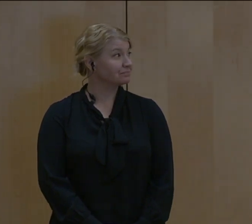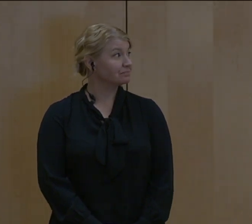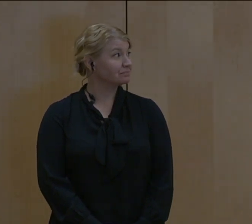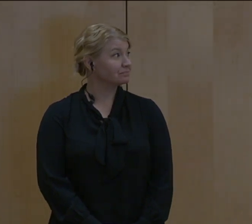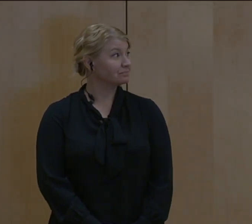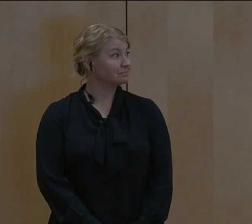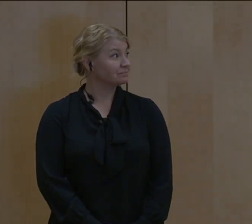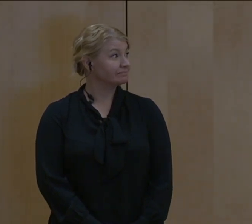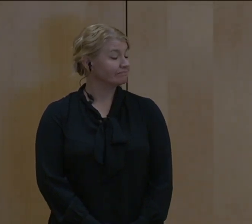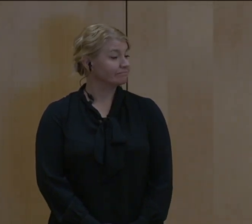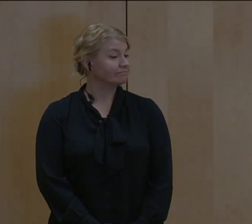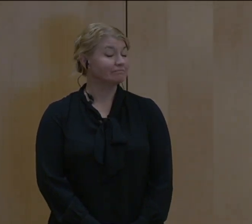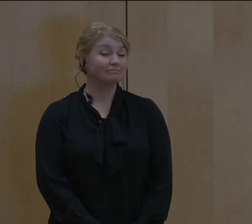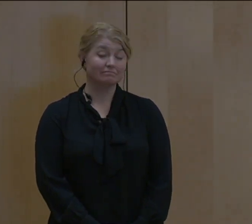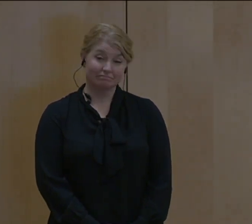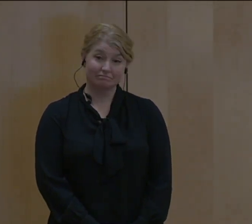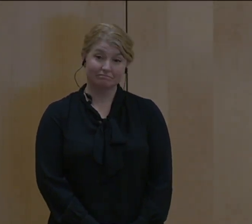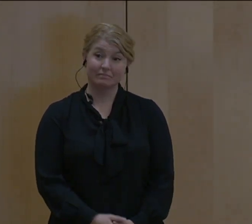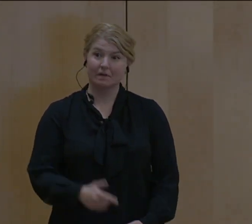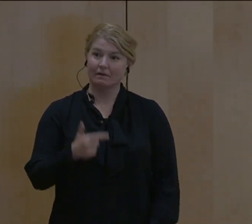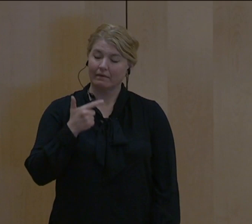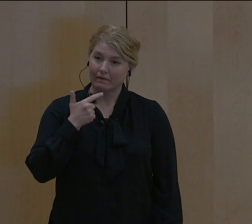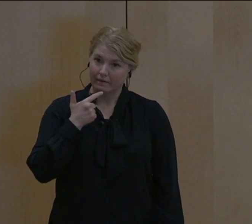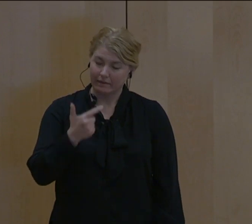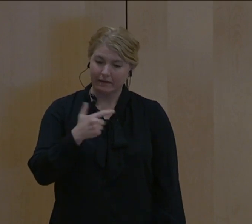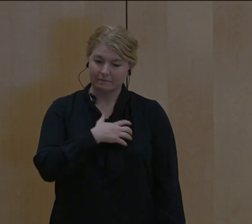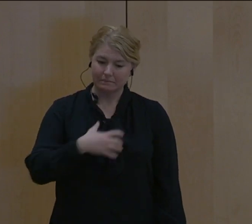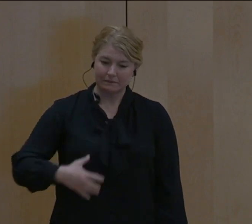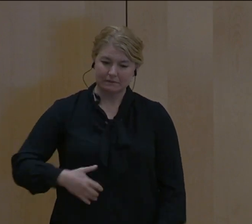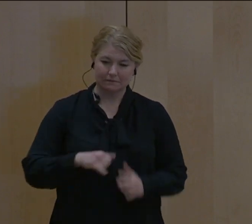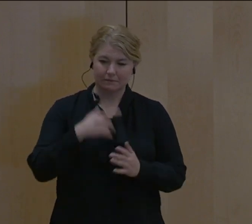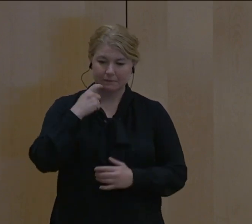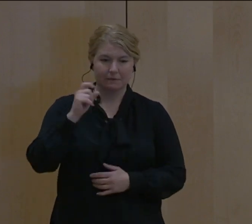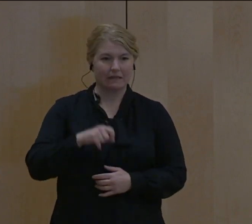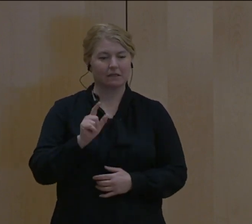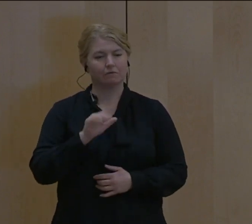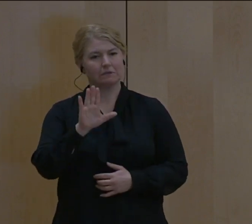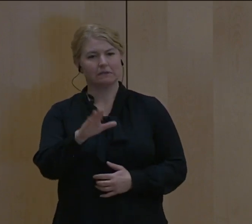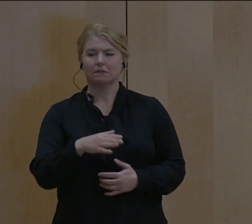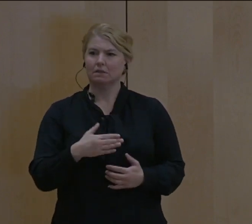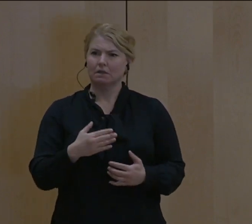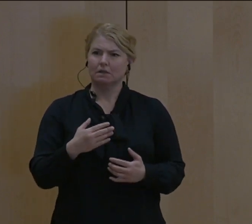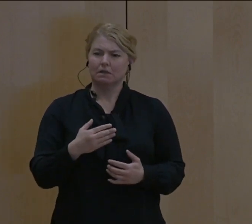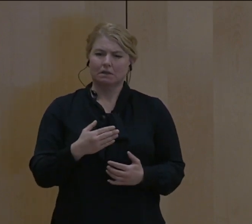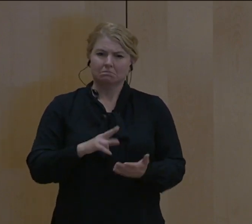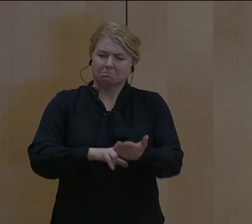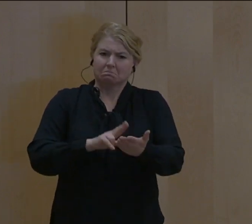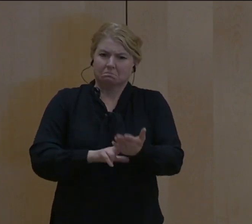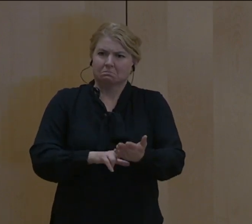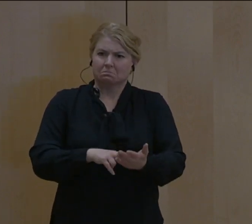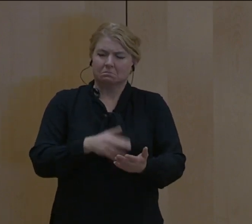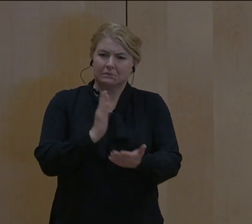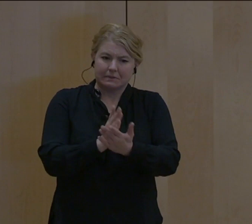Well, thank you, Mr. President, for your sincere and important words and for taking the time to address us in the midst